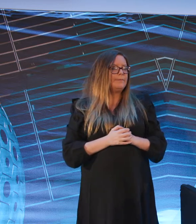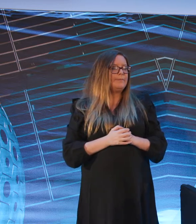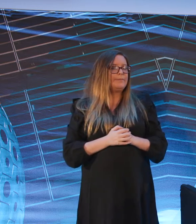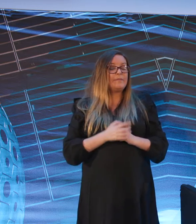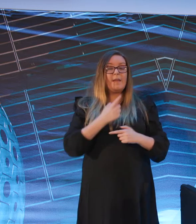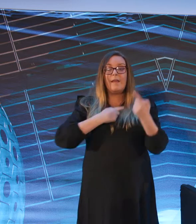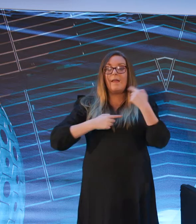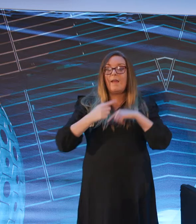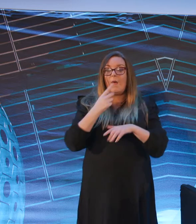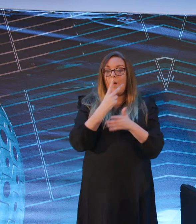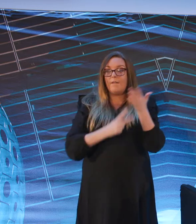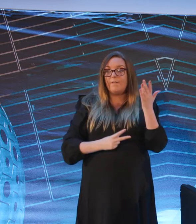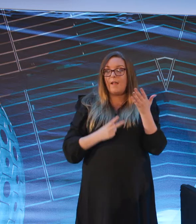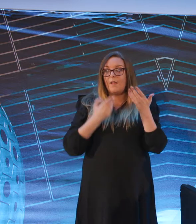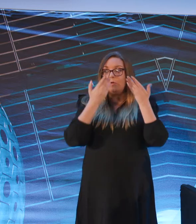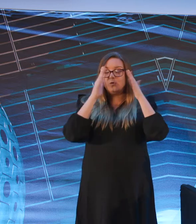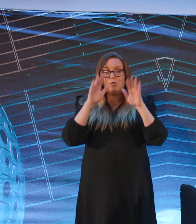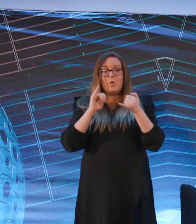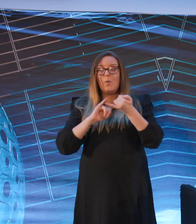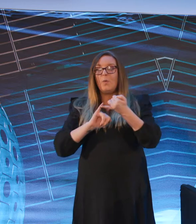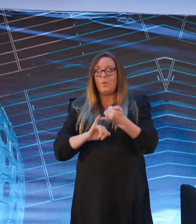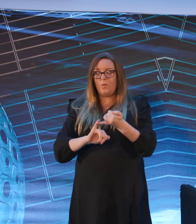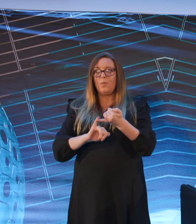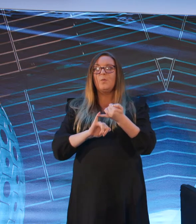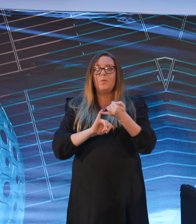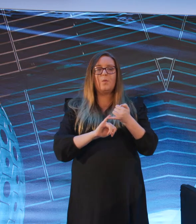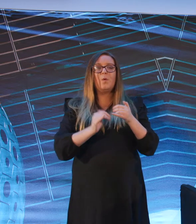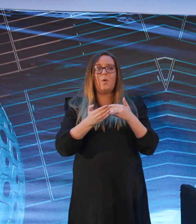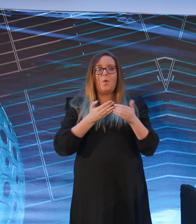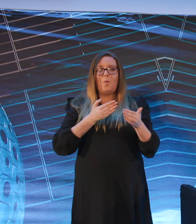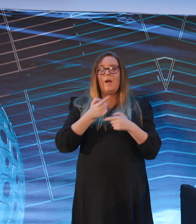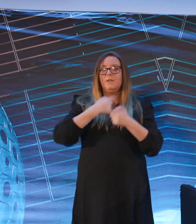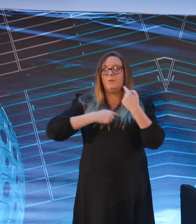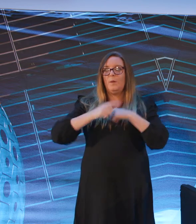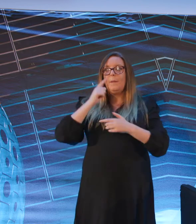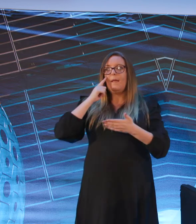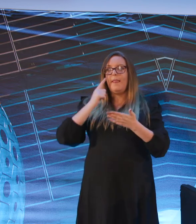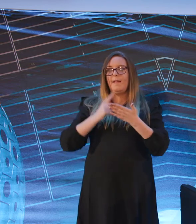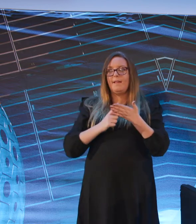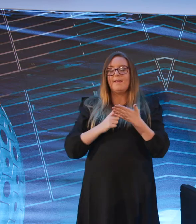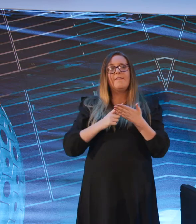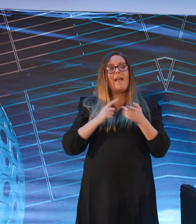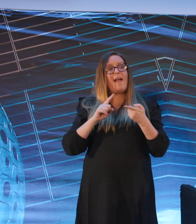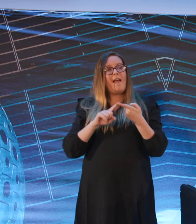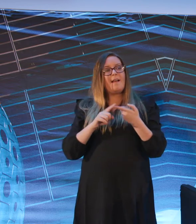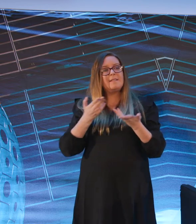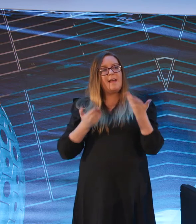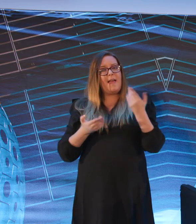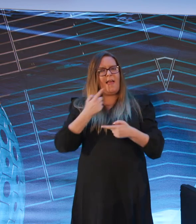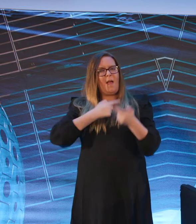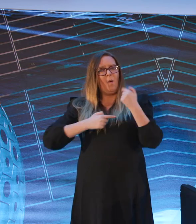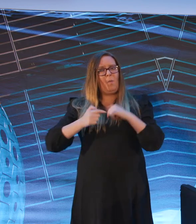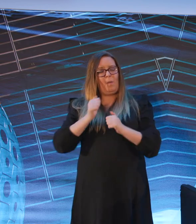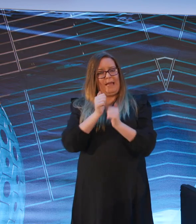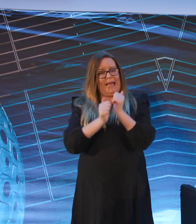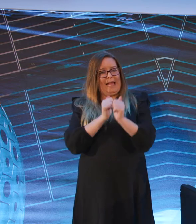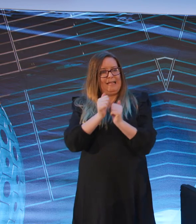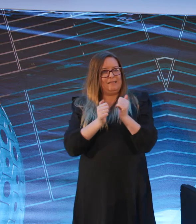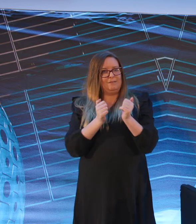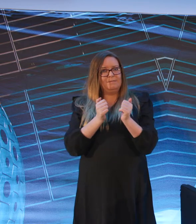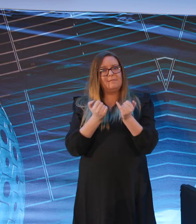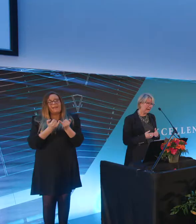Our values define who we are, what we believe in, and how we act as a